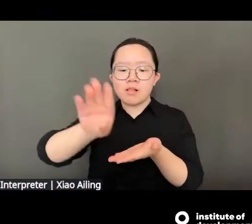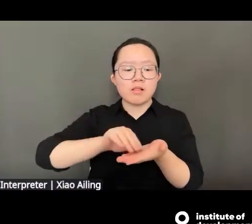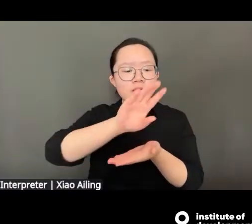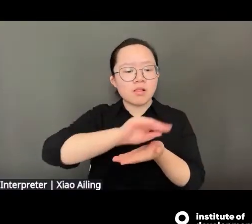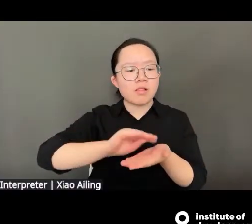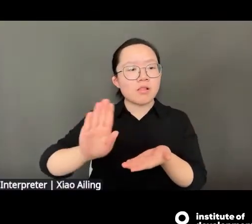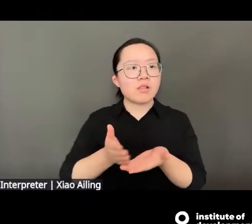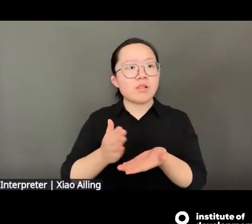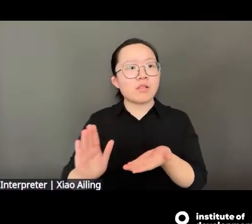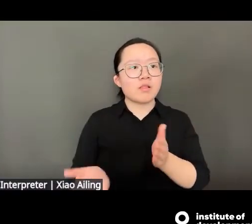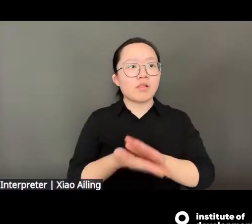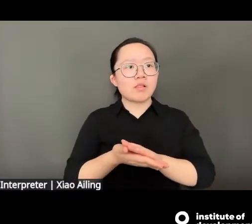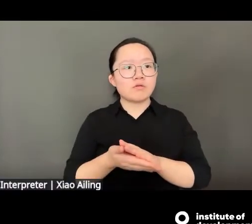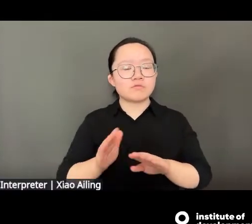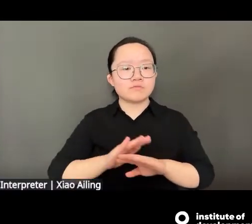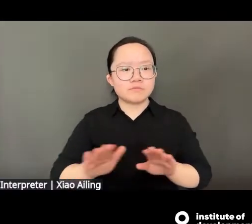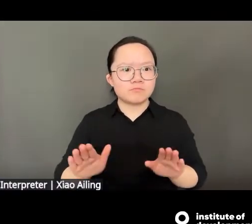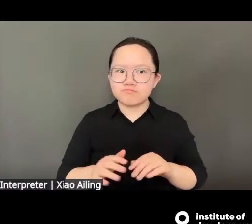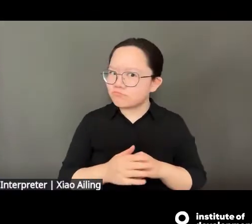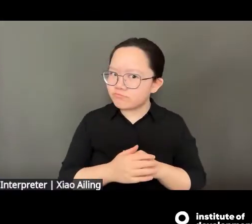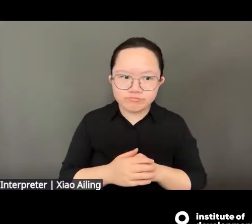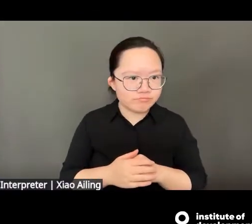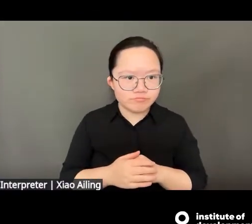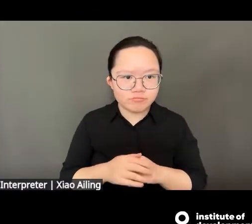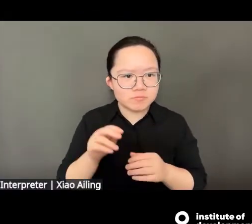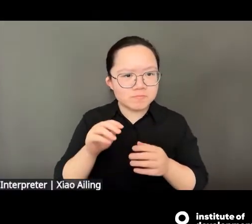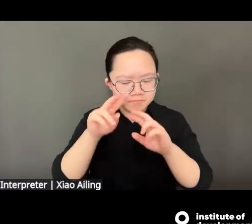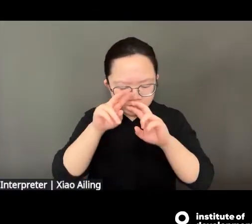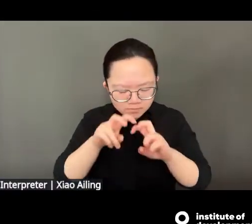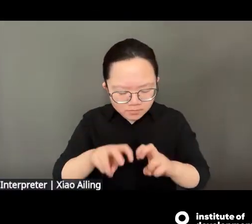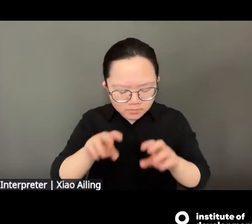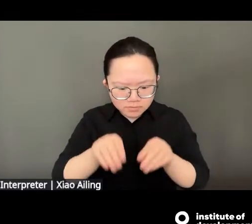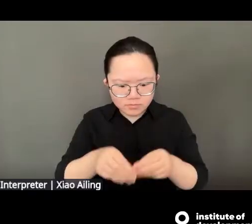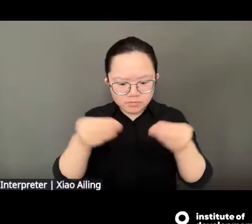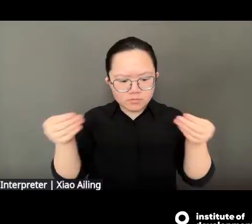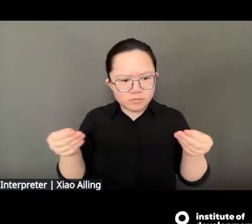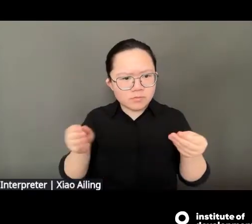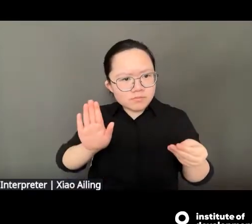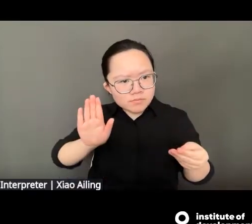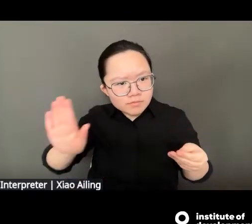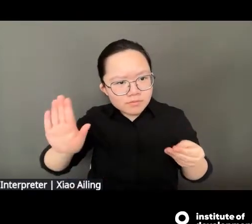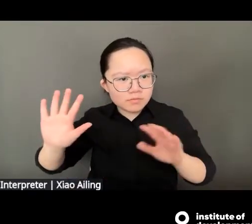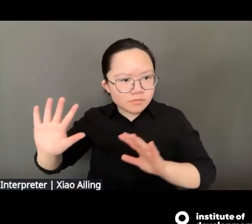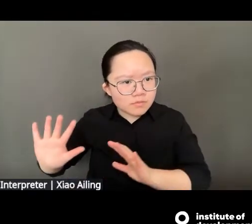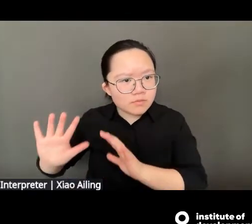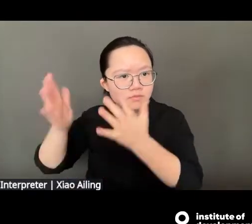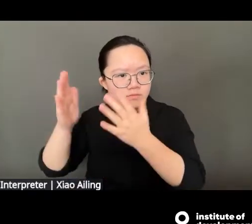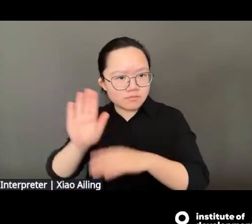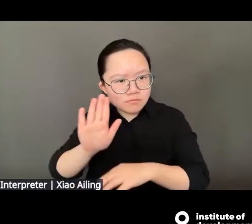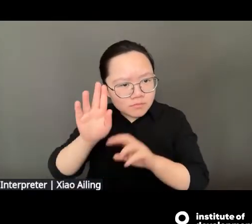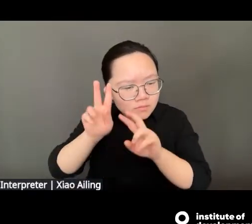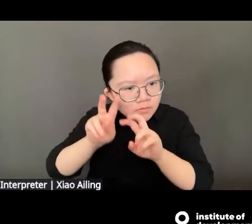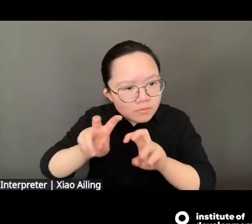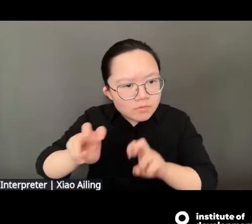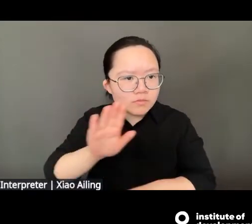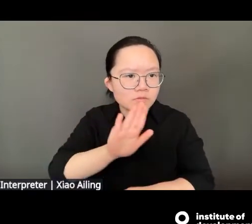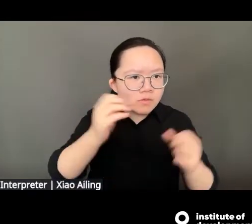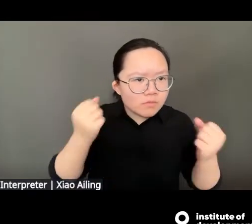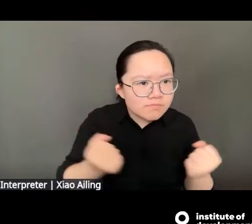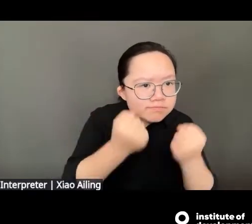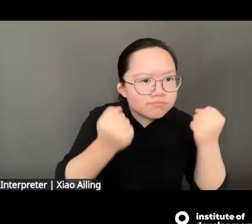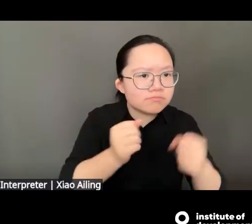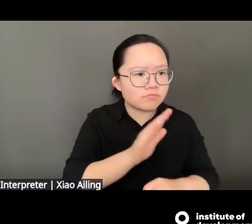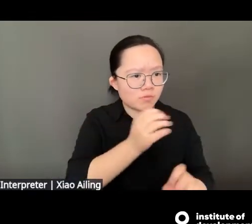collaboration that have defined this programme. Academics, practitioners, advocates, and organisations of people living